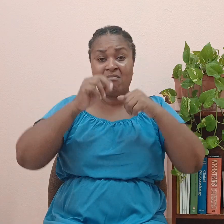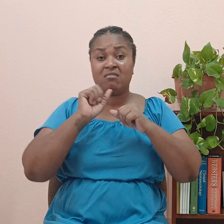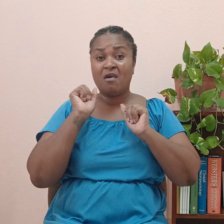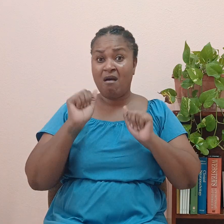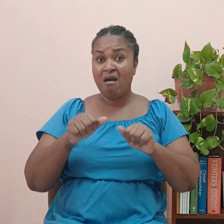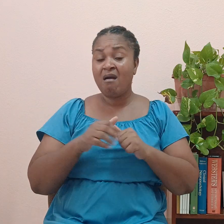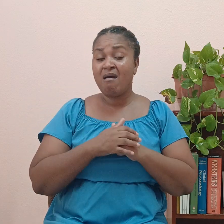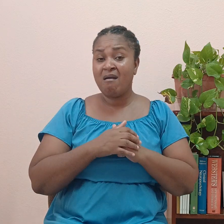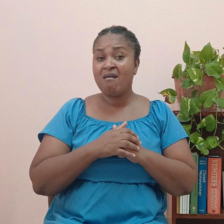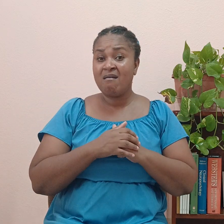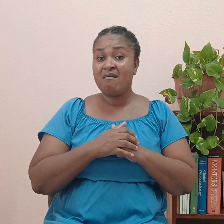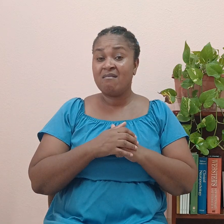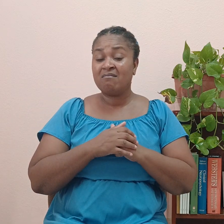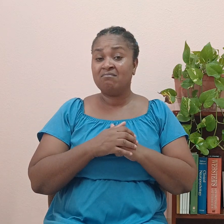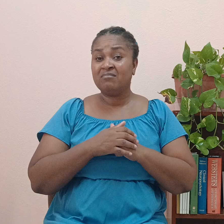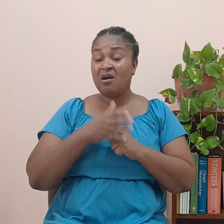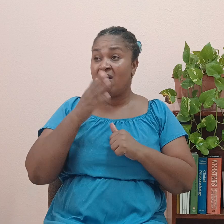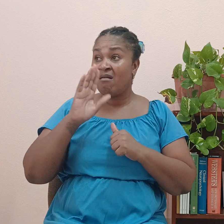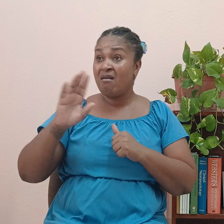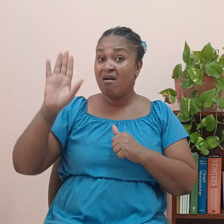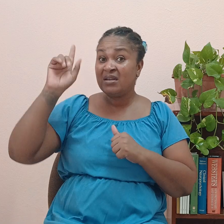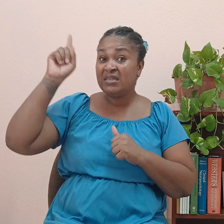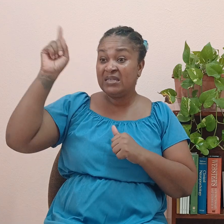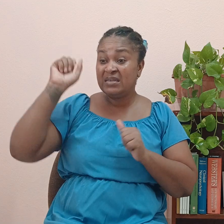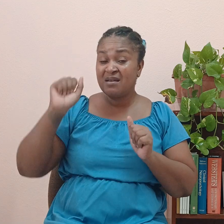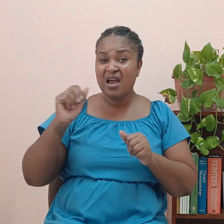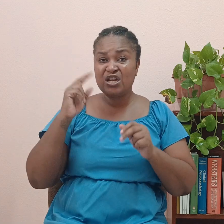He can use you to work in a camp for children and teens.